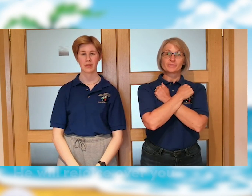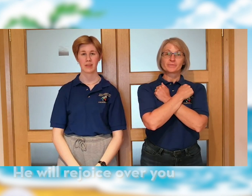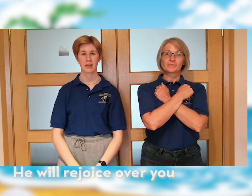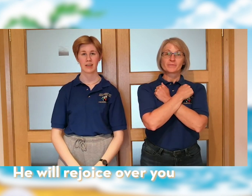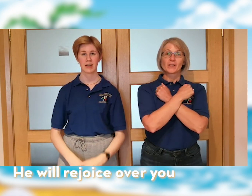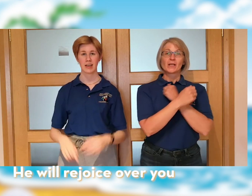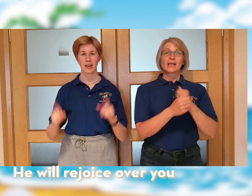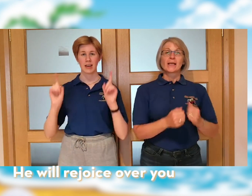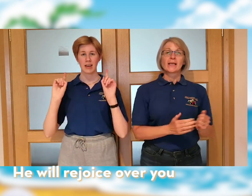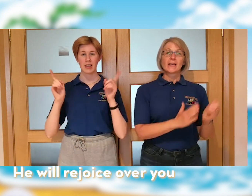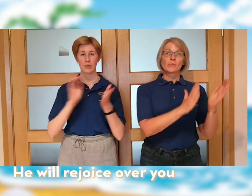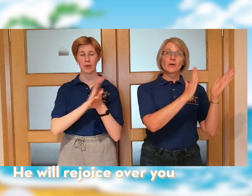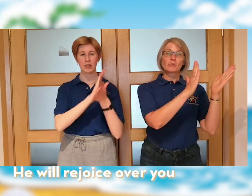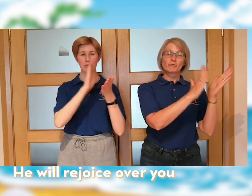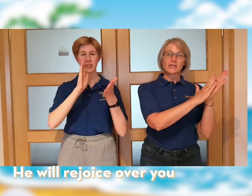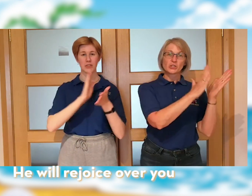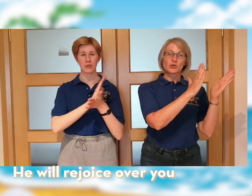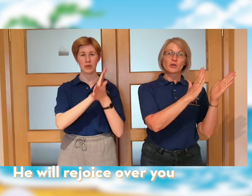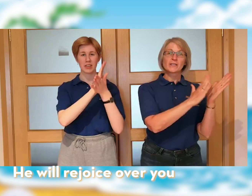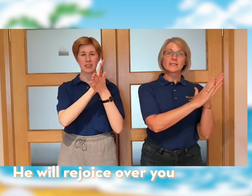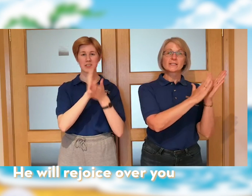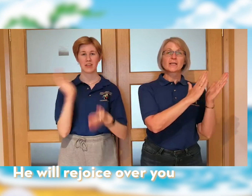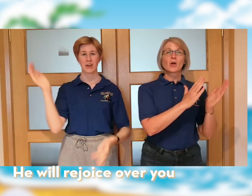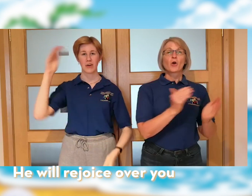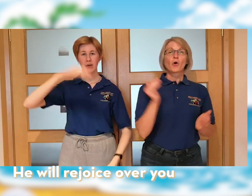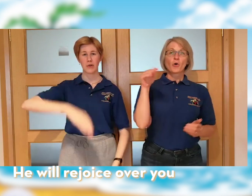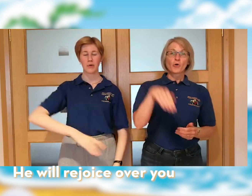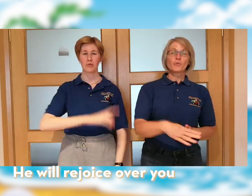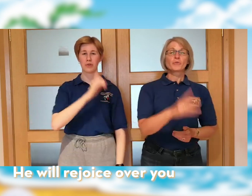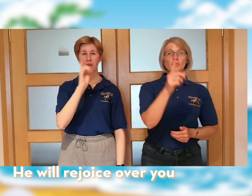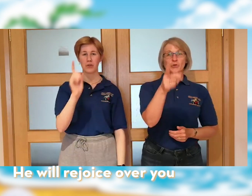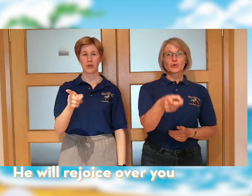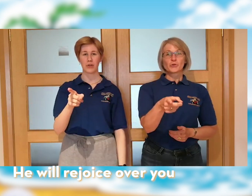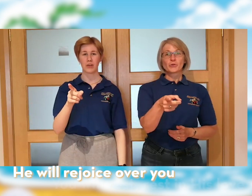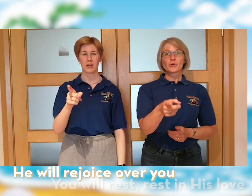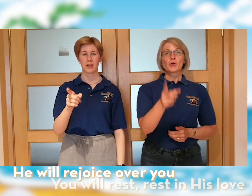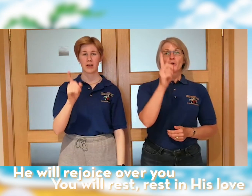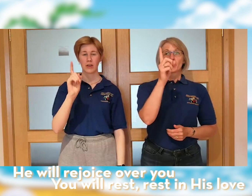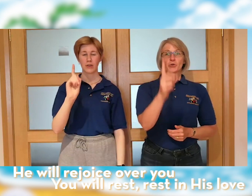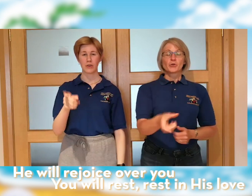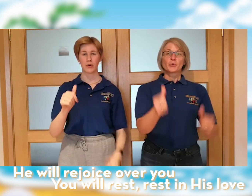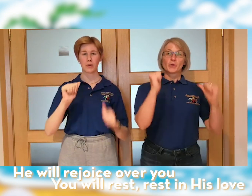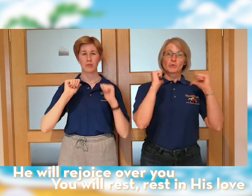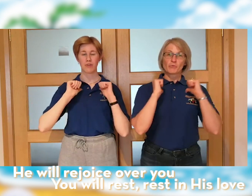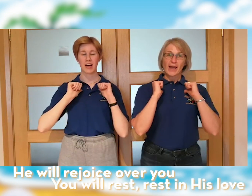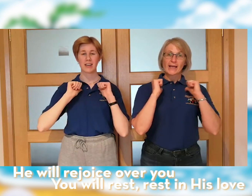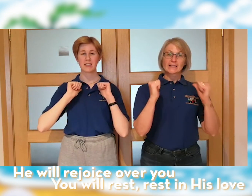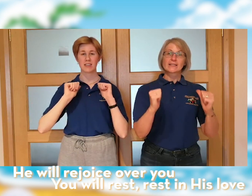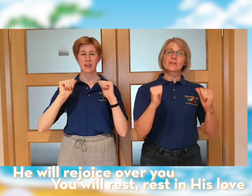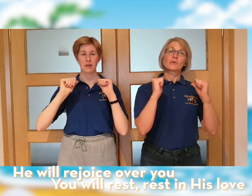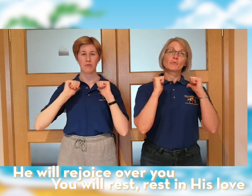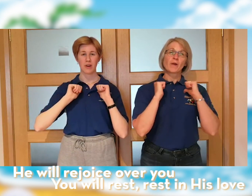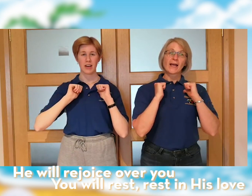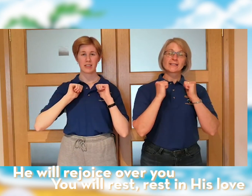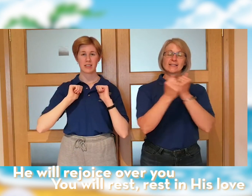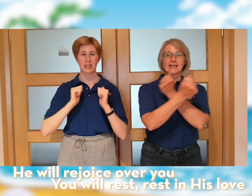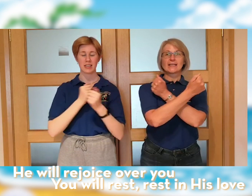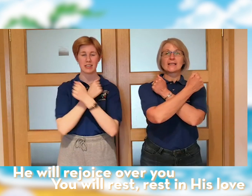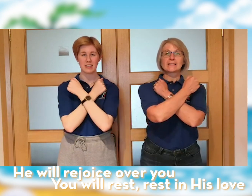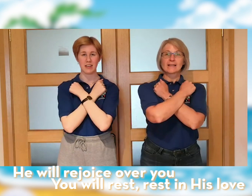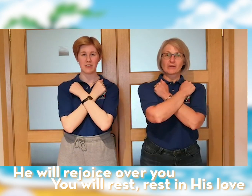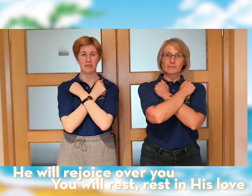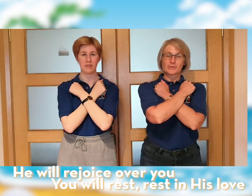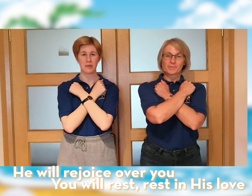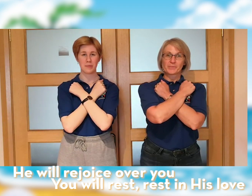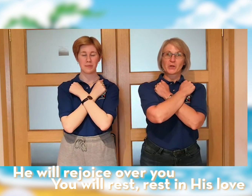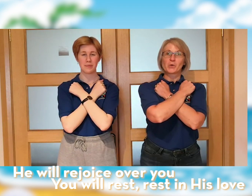love. He will rejoice over you. You will rest, rest in